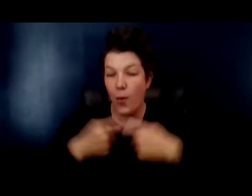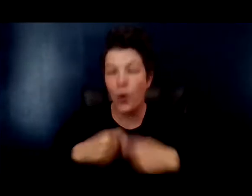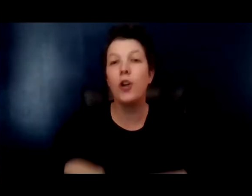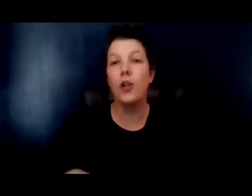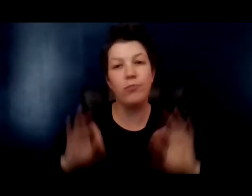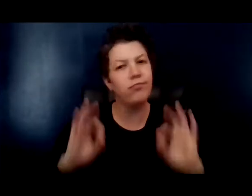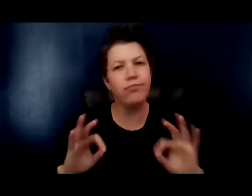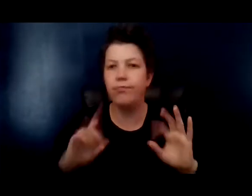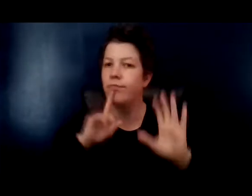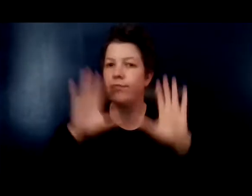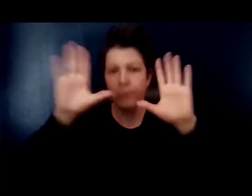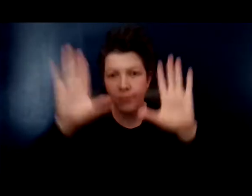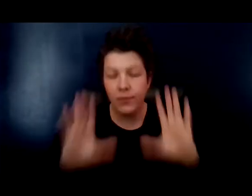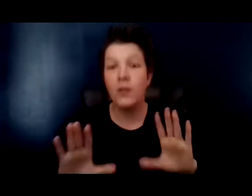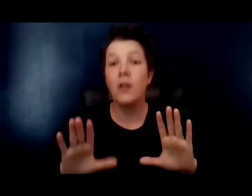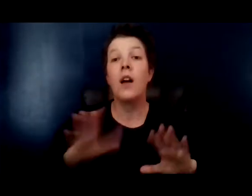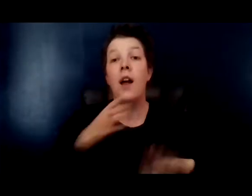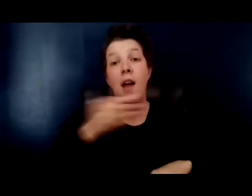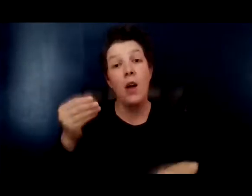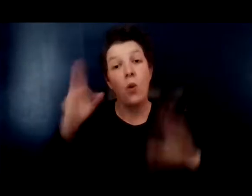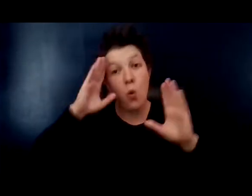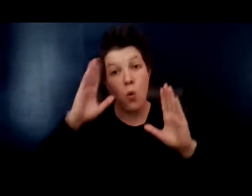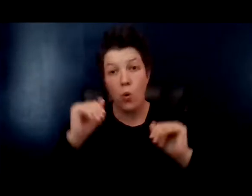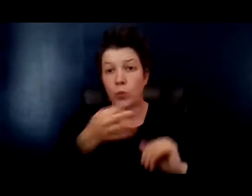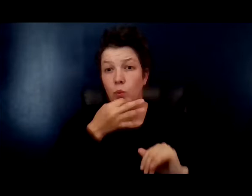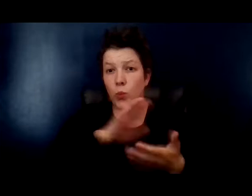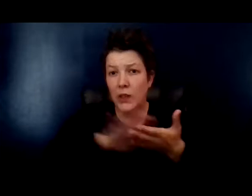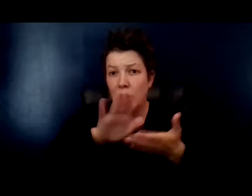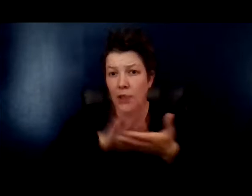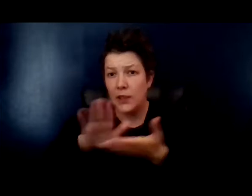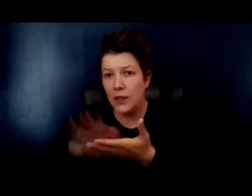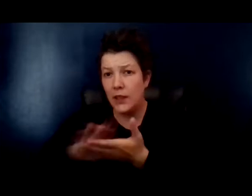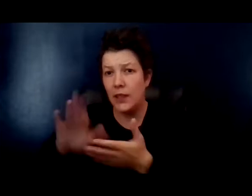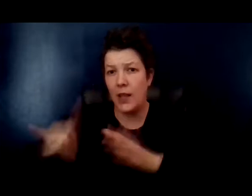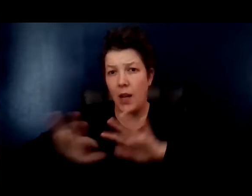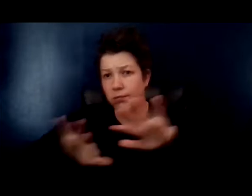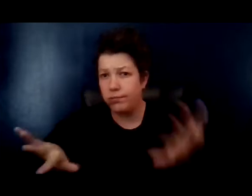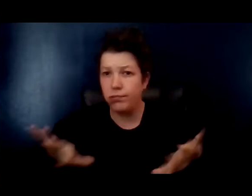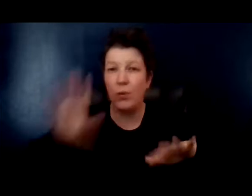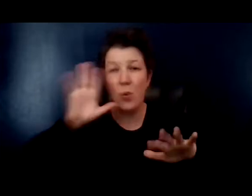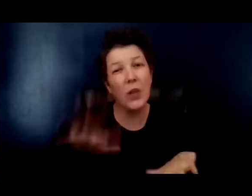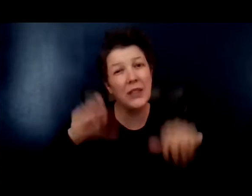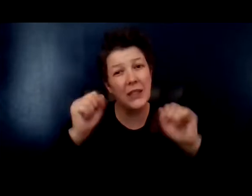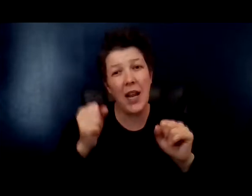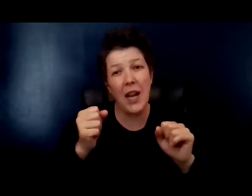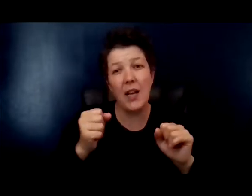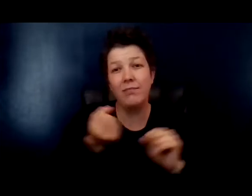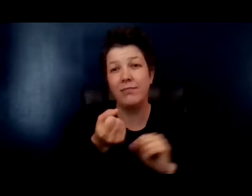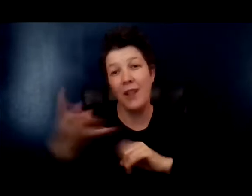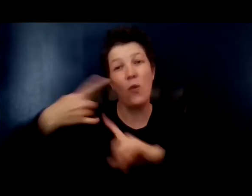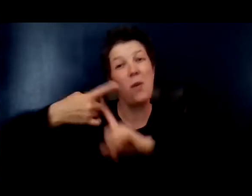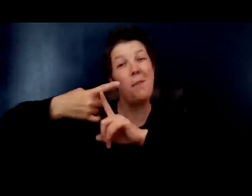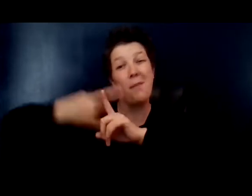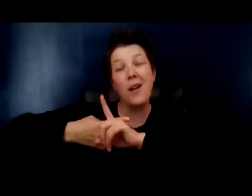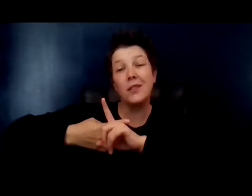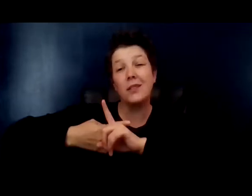part of this week, is the cleanup. And this process will literally take months. So again, we